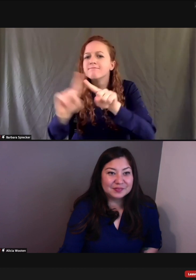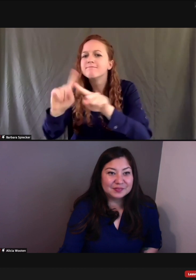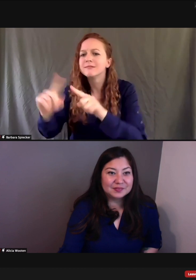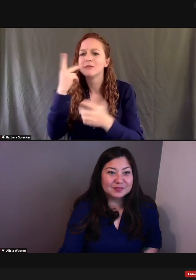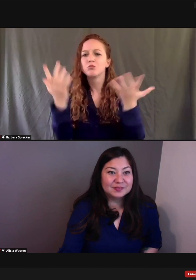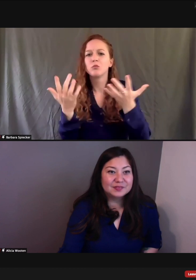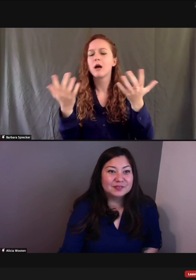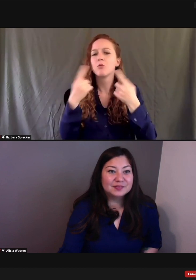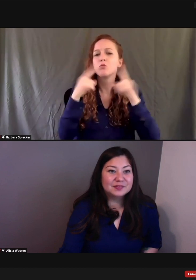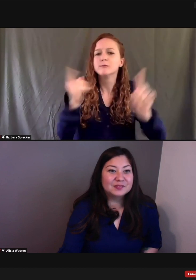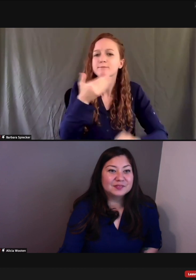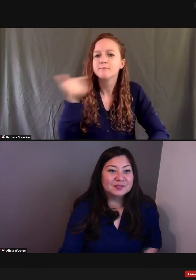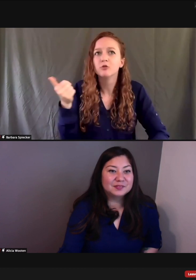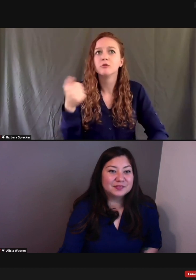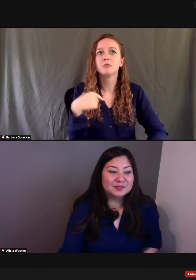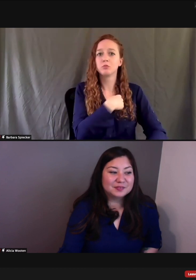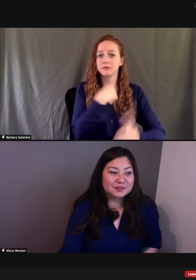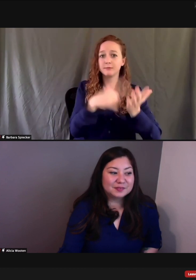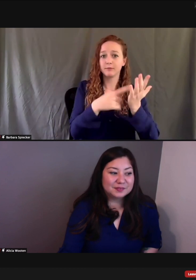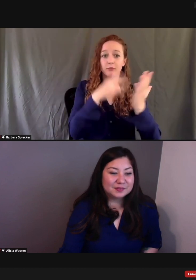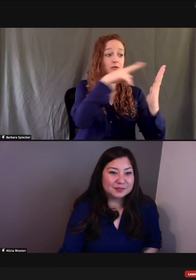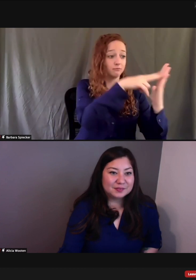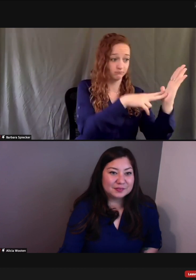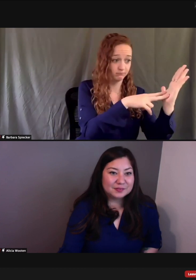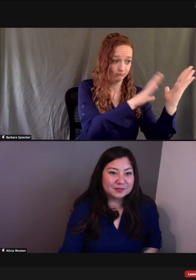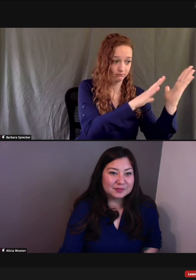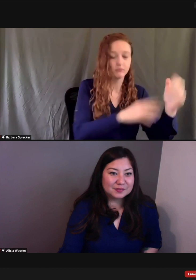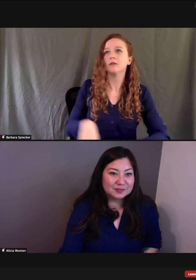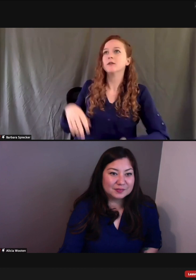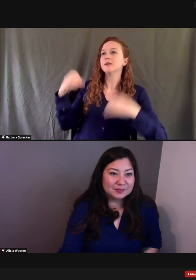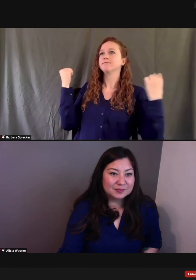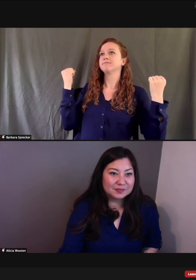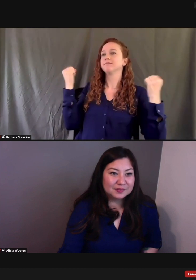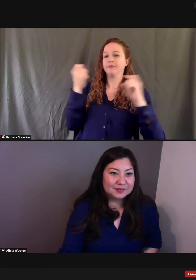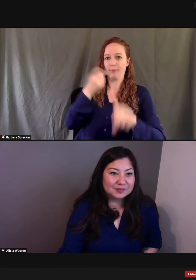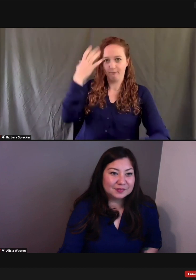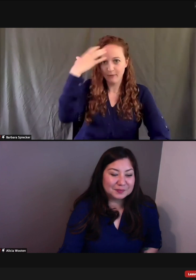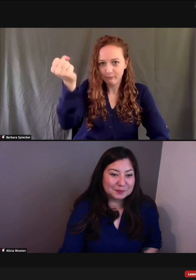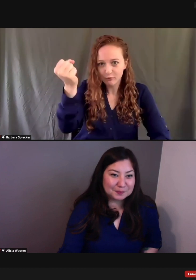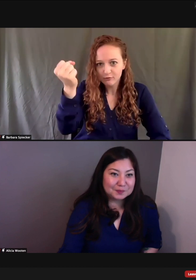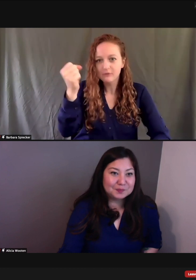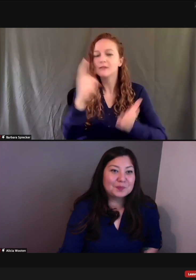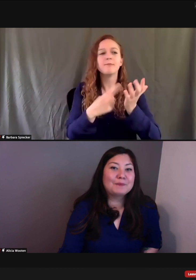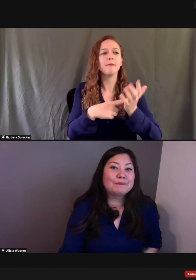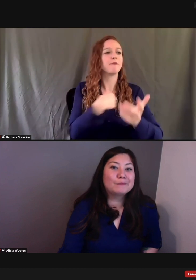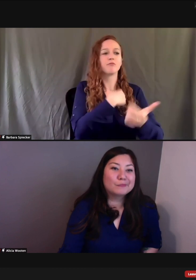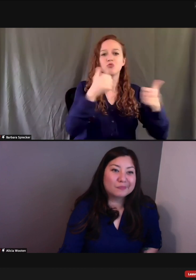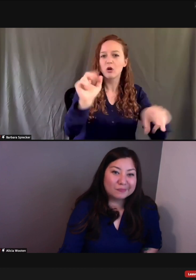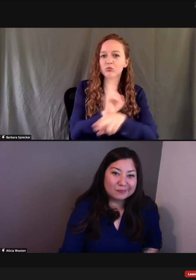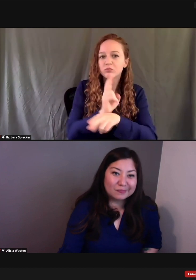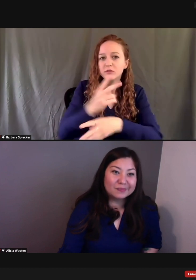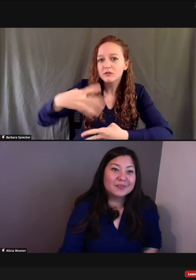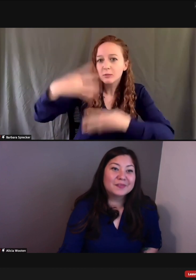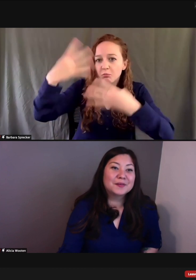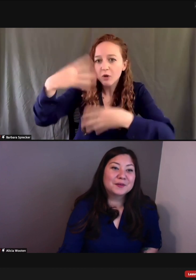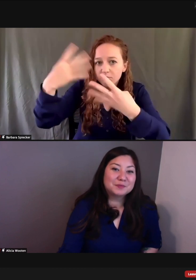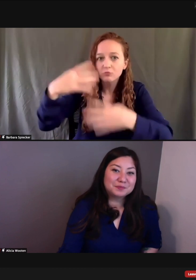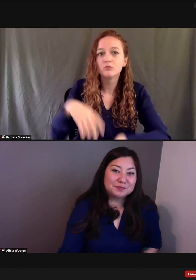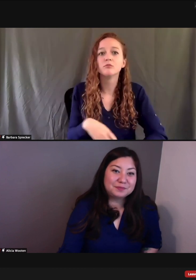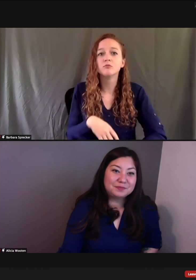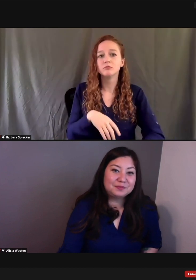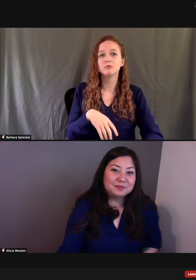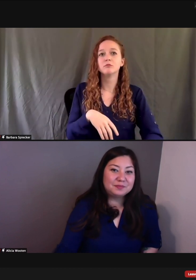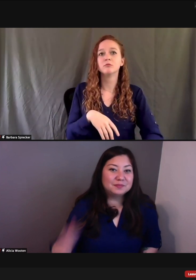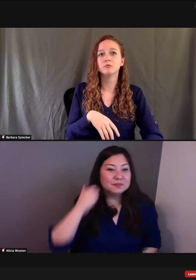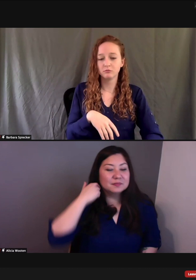The next step, after we've rehearsed and got the script down, we film and deliver this in ASL.